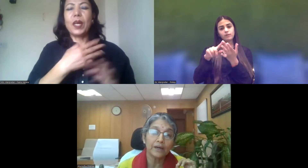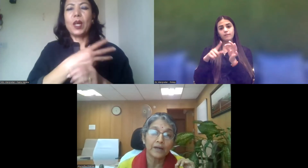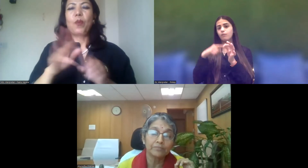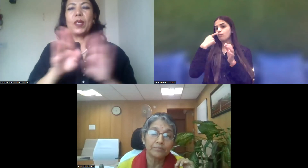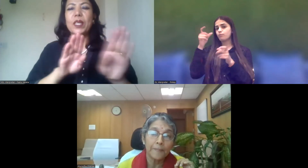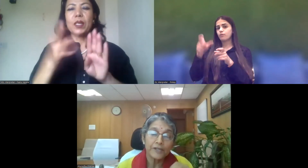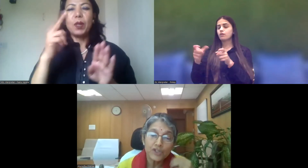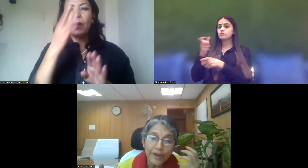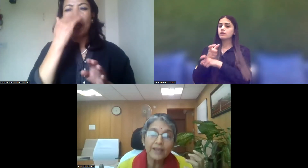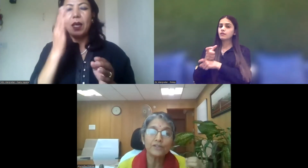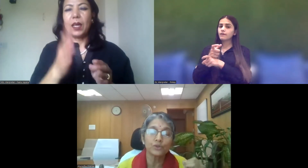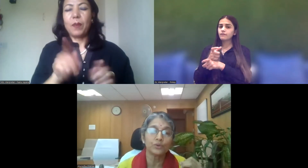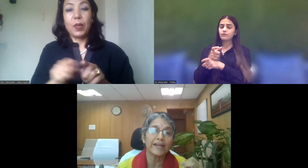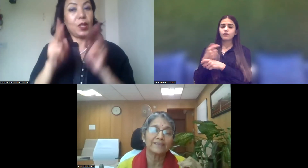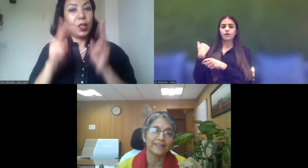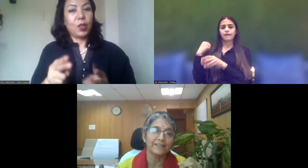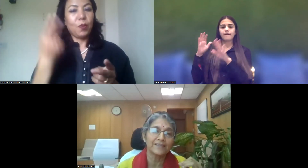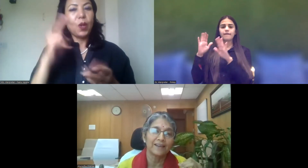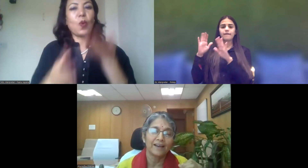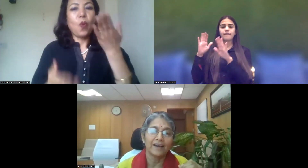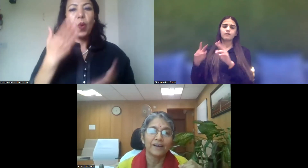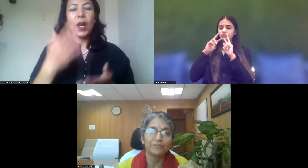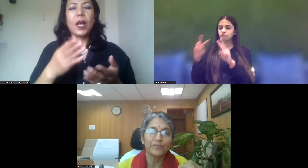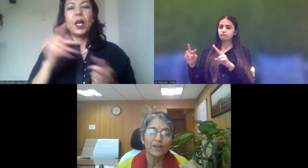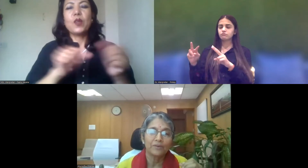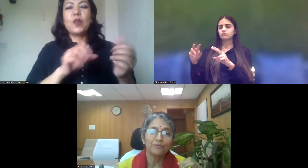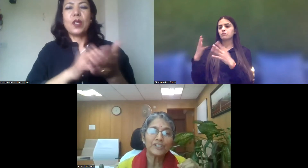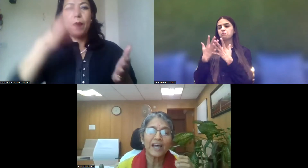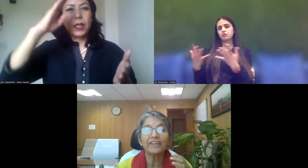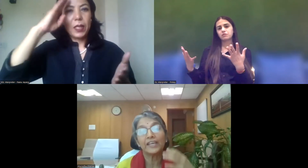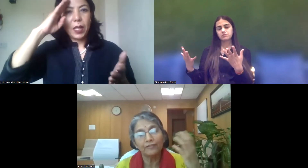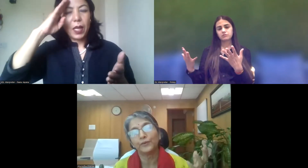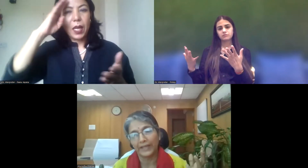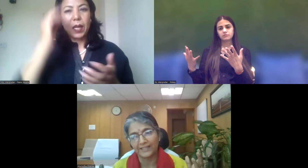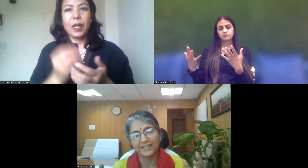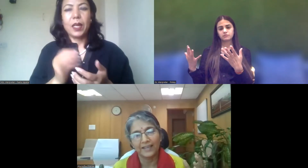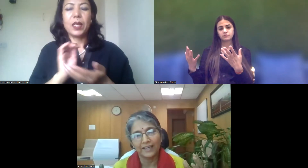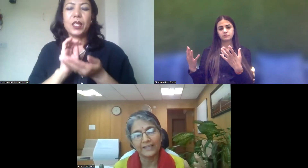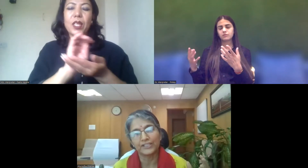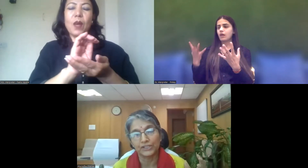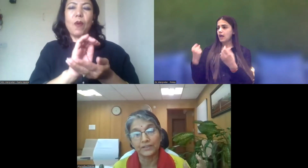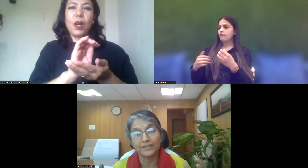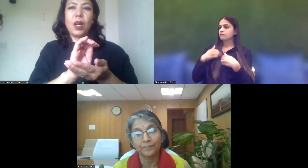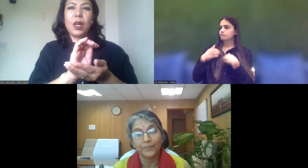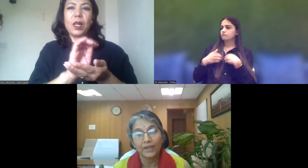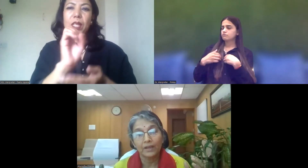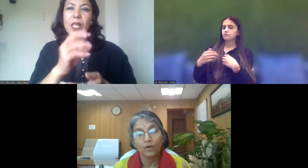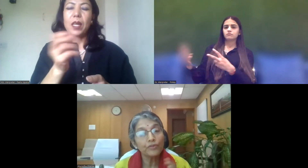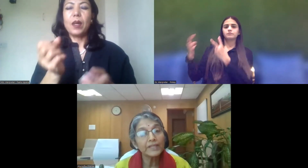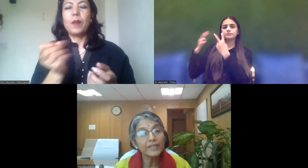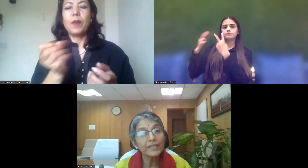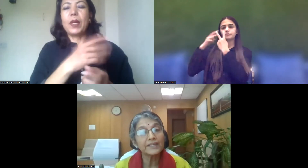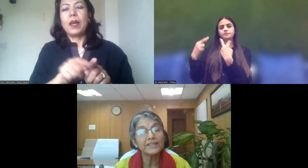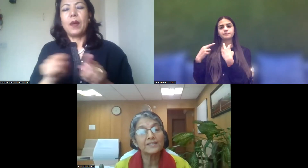been trained to look at things which have an influence in decisions.